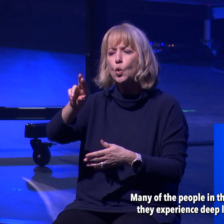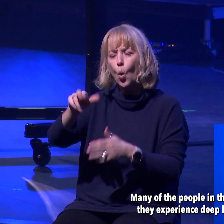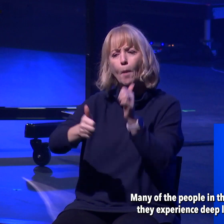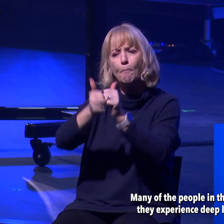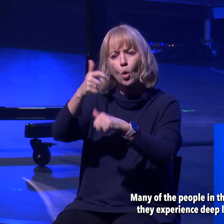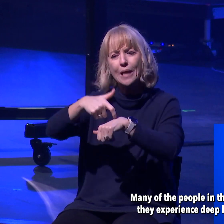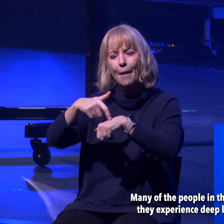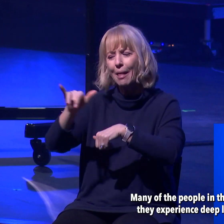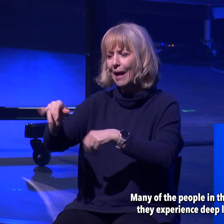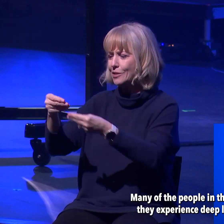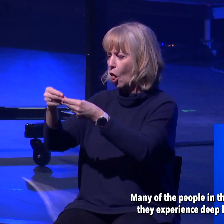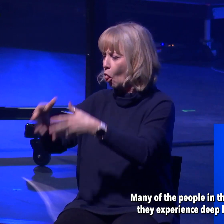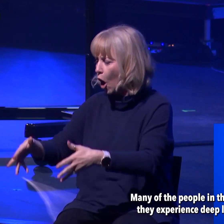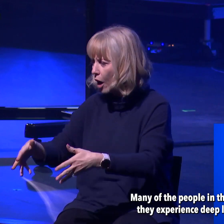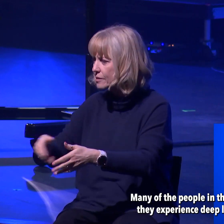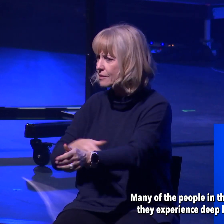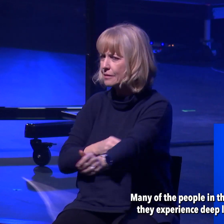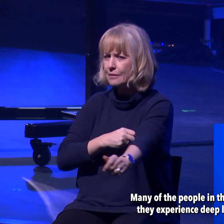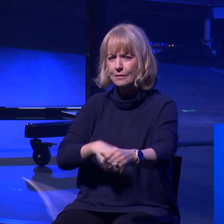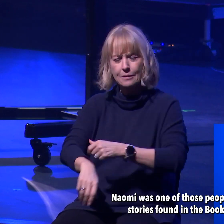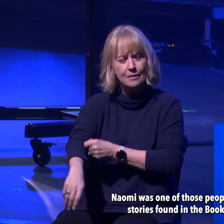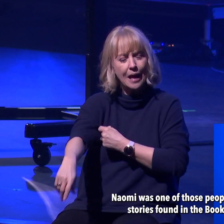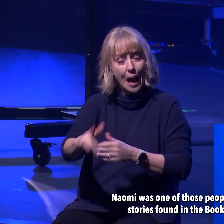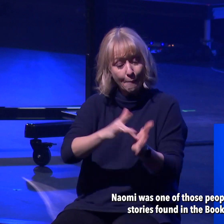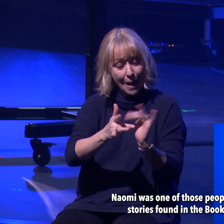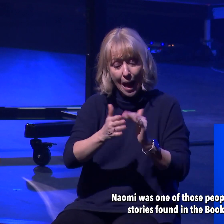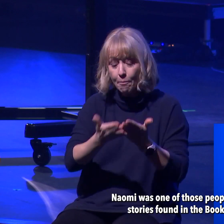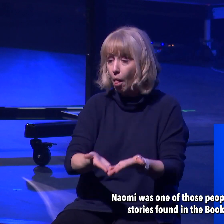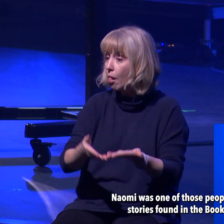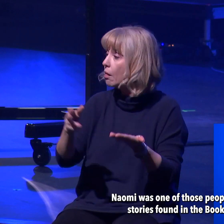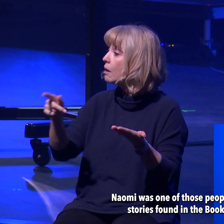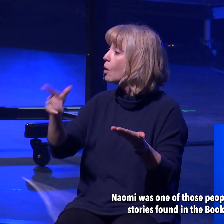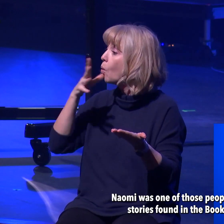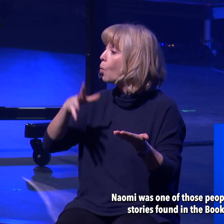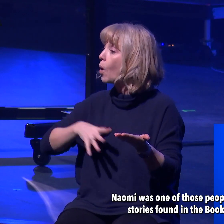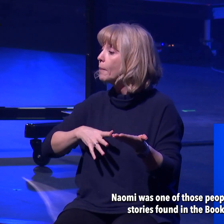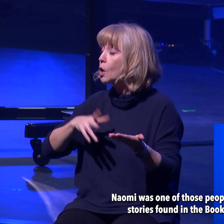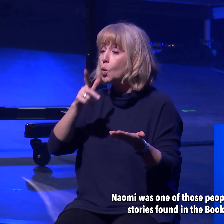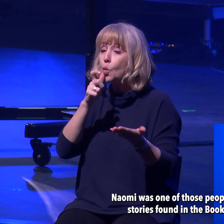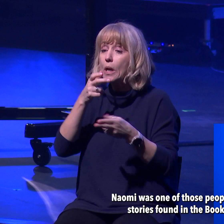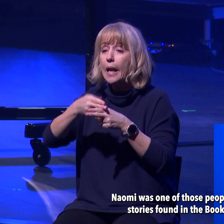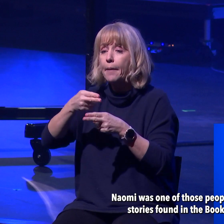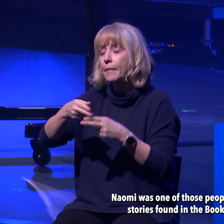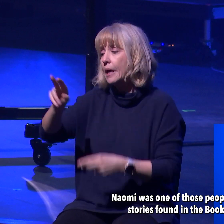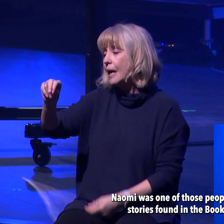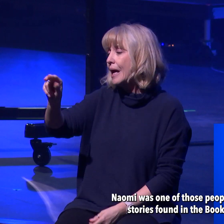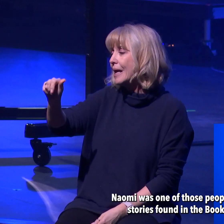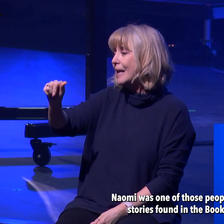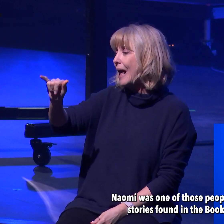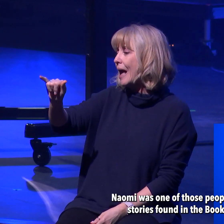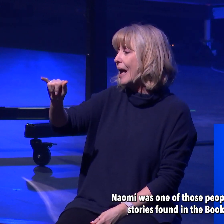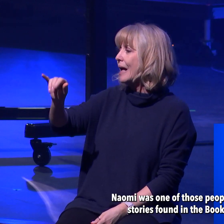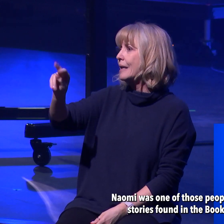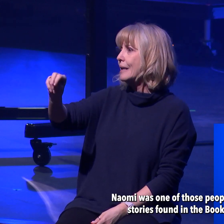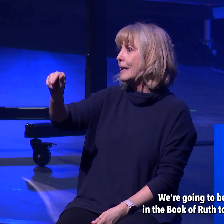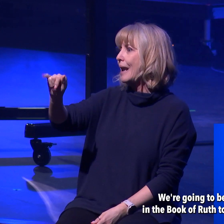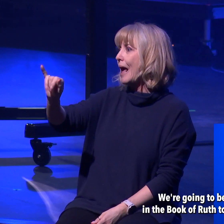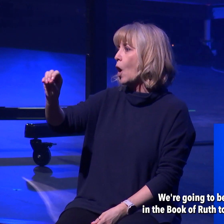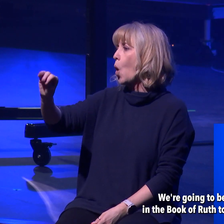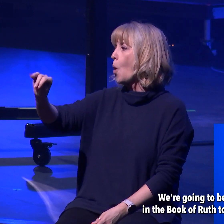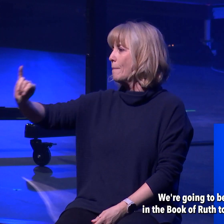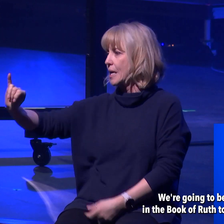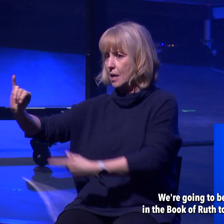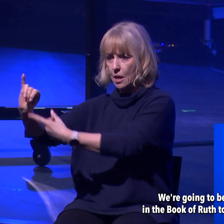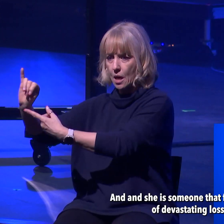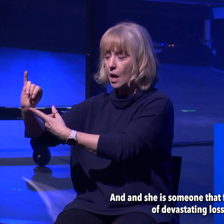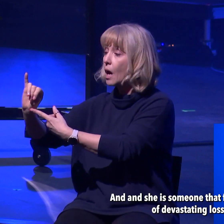Bible, they experienced deep losses. Naomi was one of those people. Naomi's story is found in the book of Ruth. We're going to be in